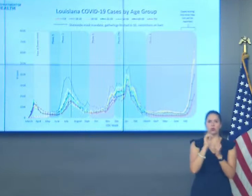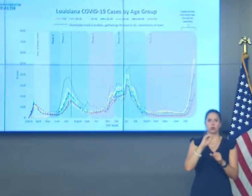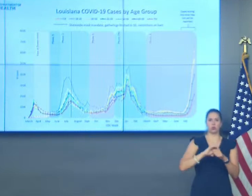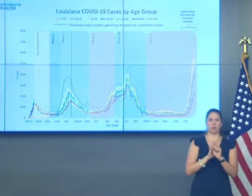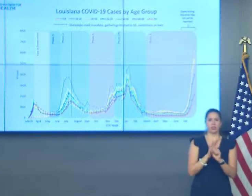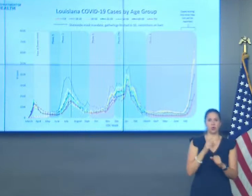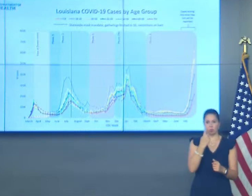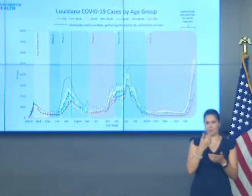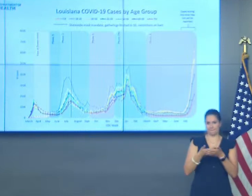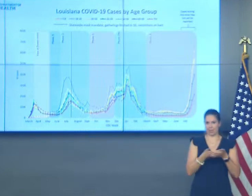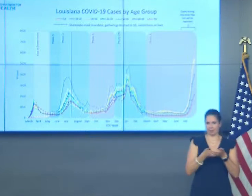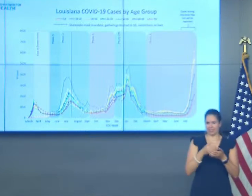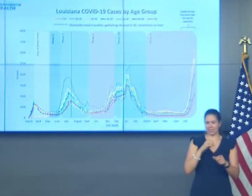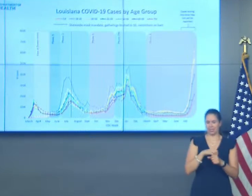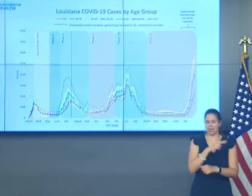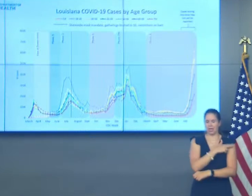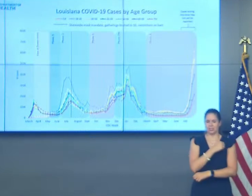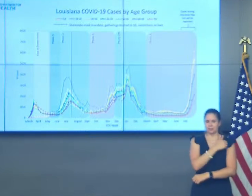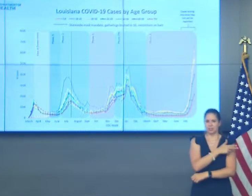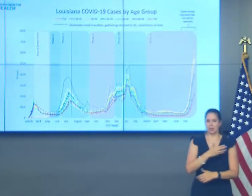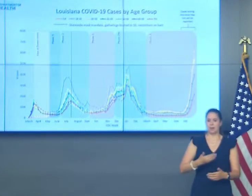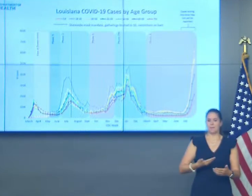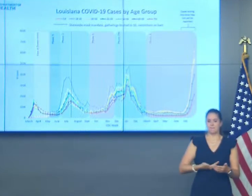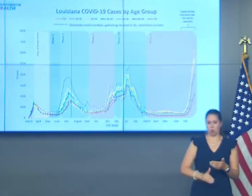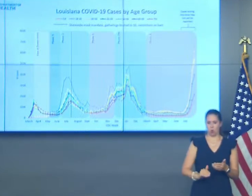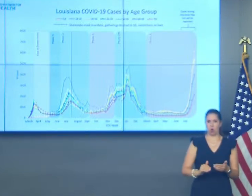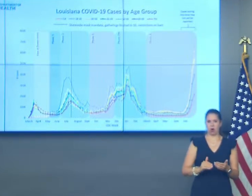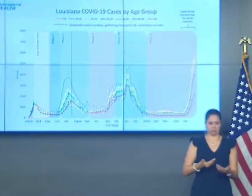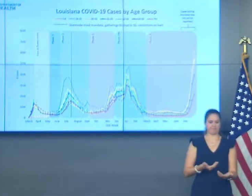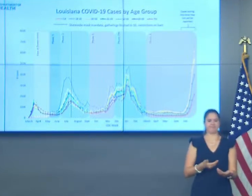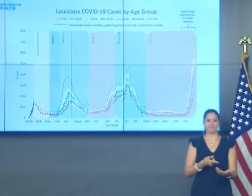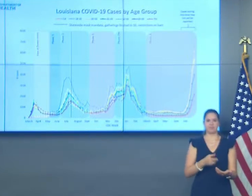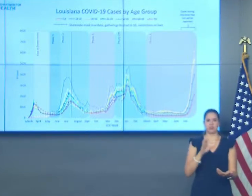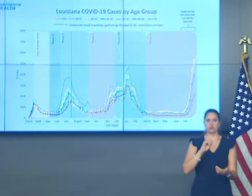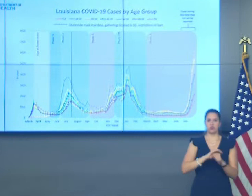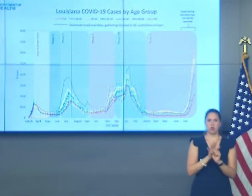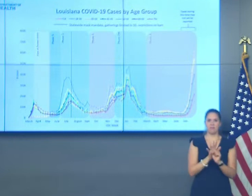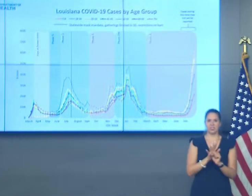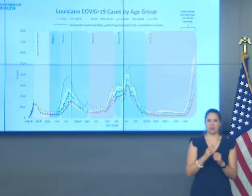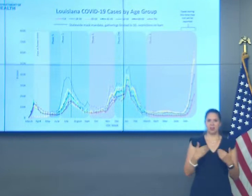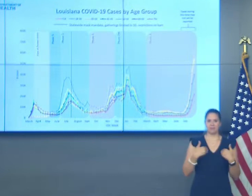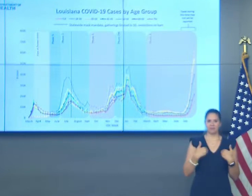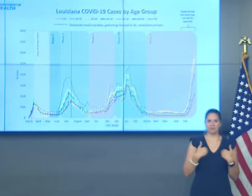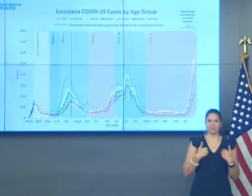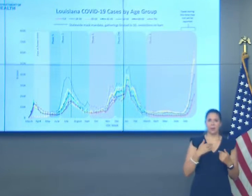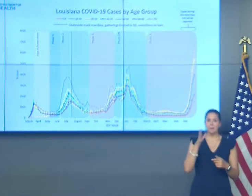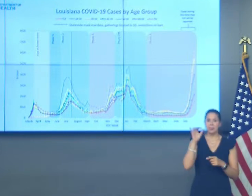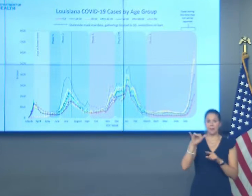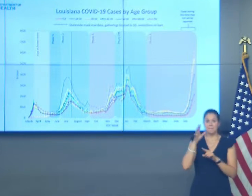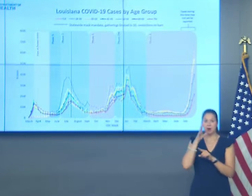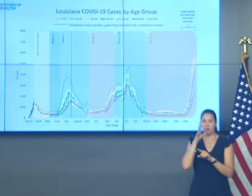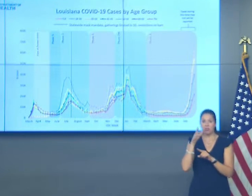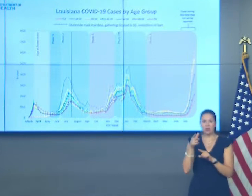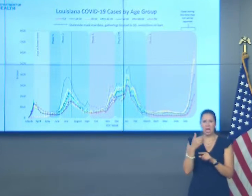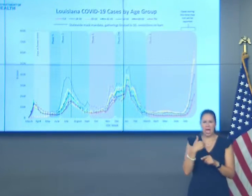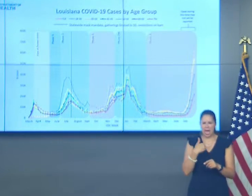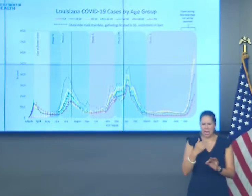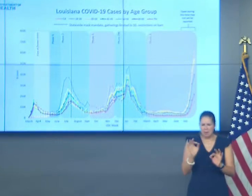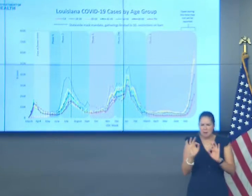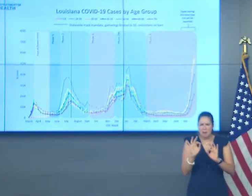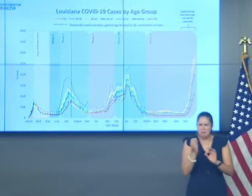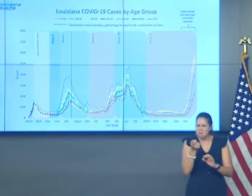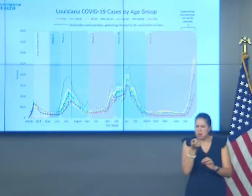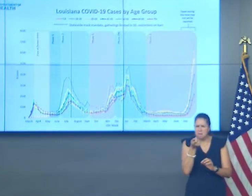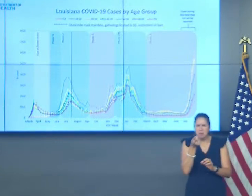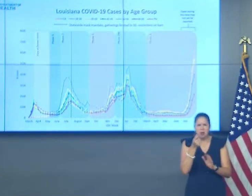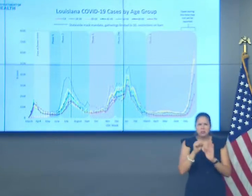We've had a baby in our hospital born with COVID to a mom who had minimal symptoms of